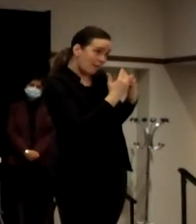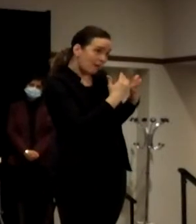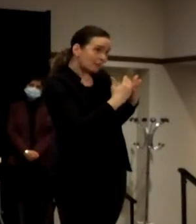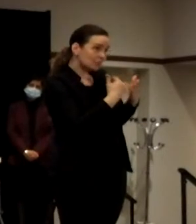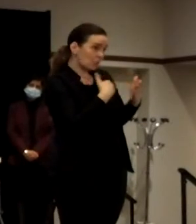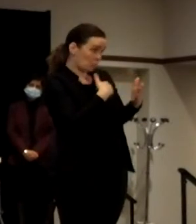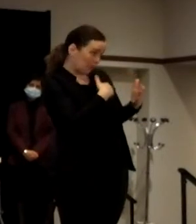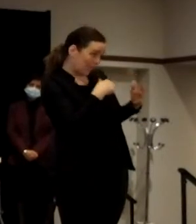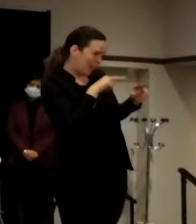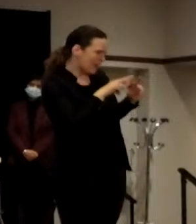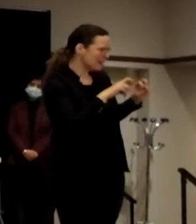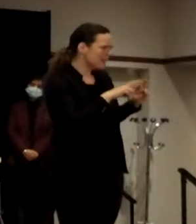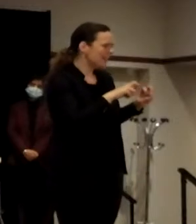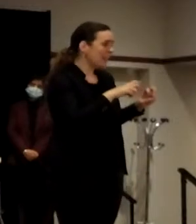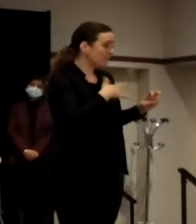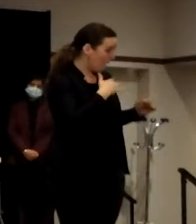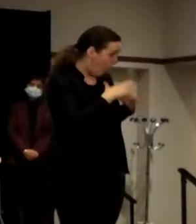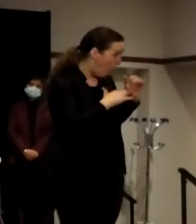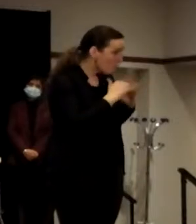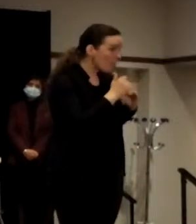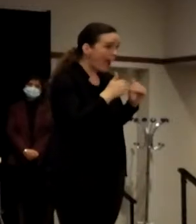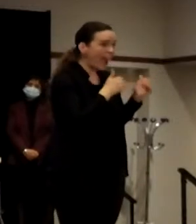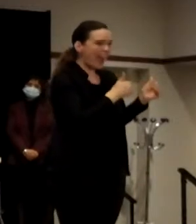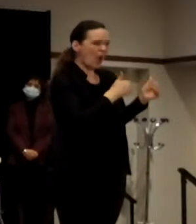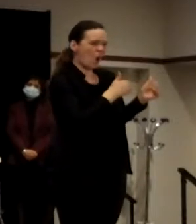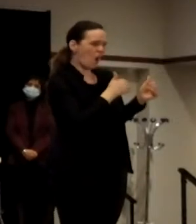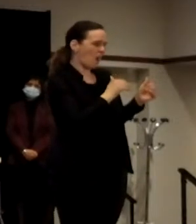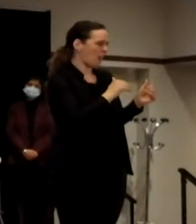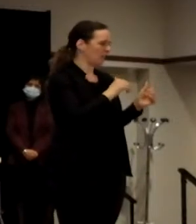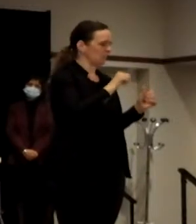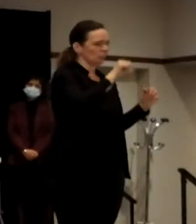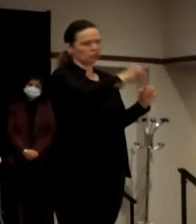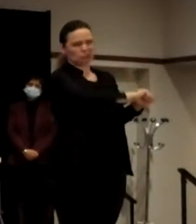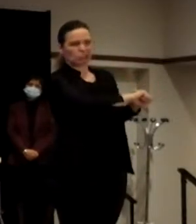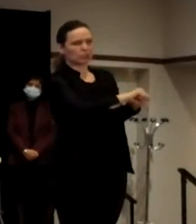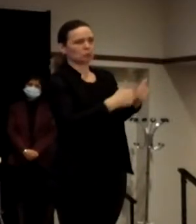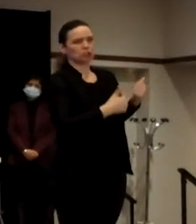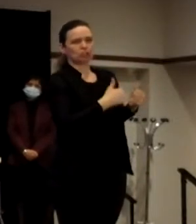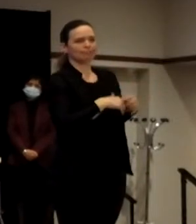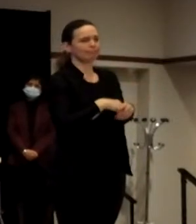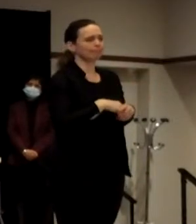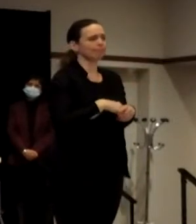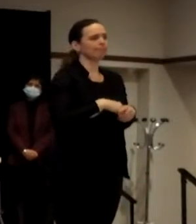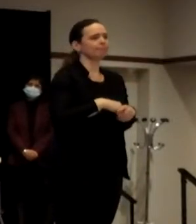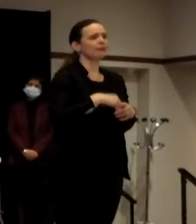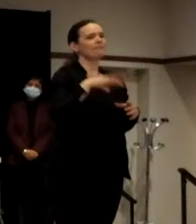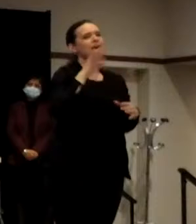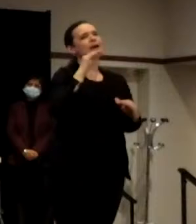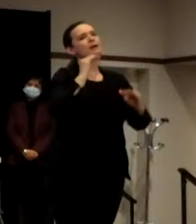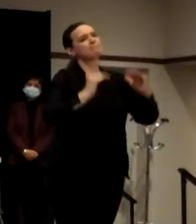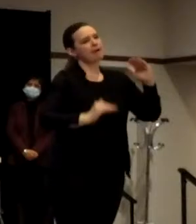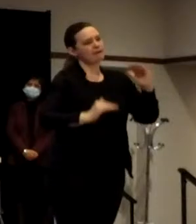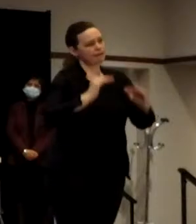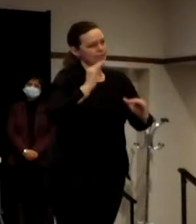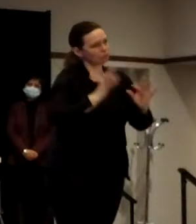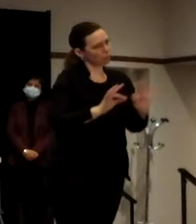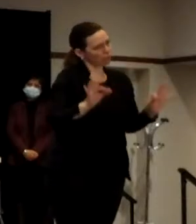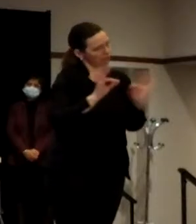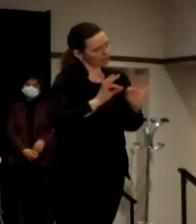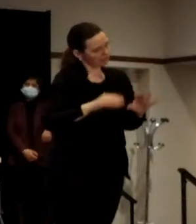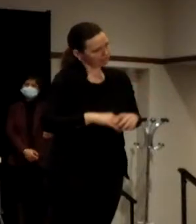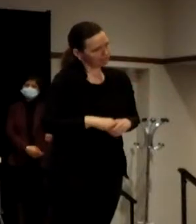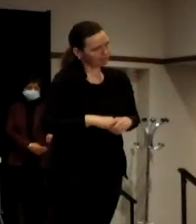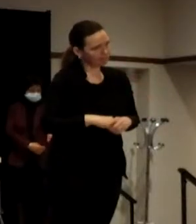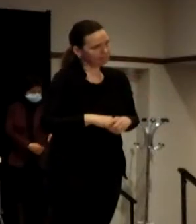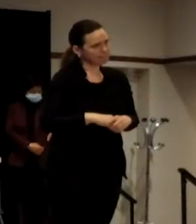then you have to see if there's common ground where you can modify so that the industry can actually perform. And again, I think